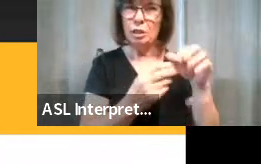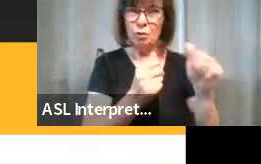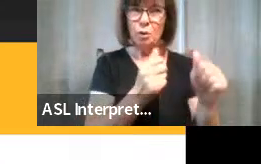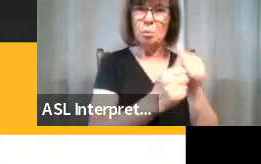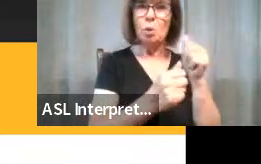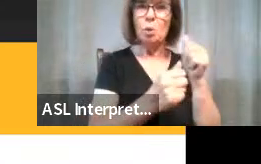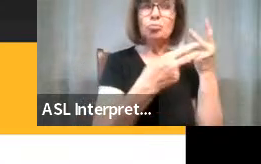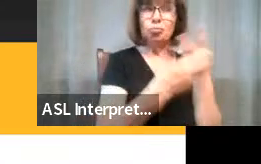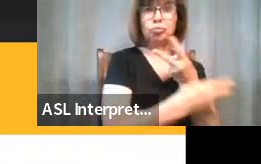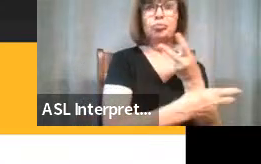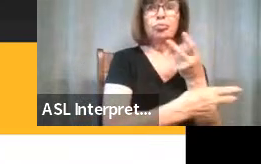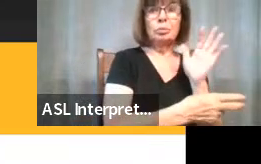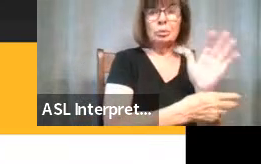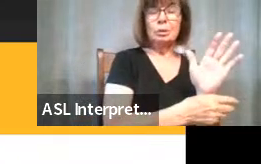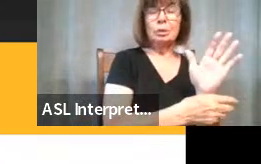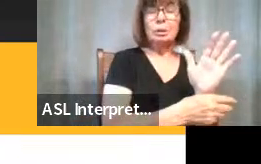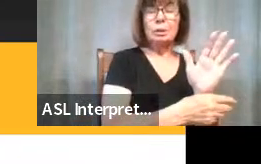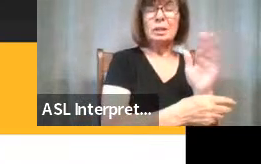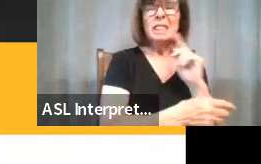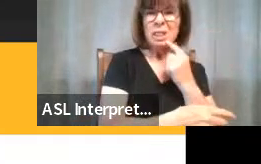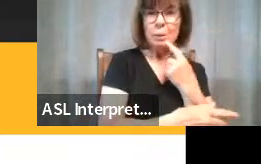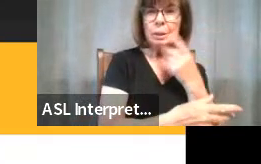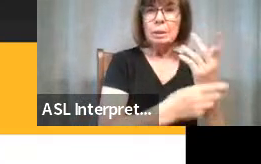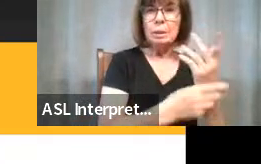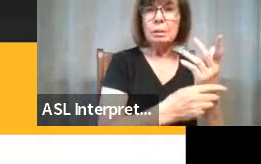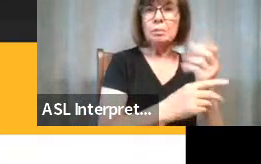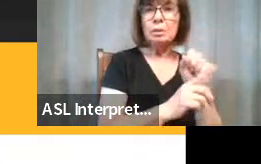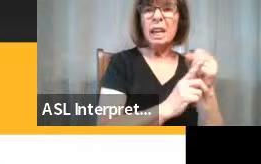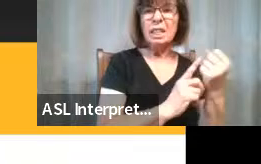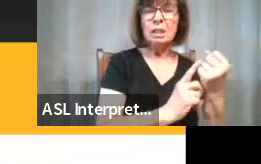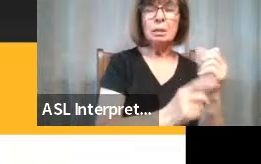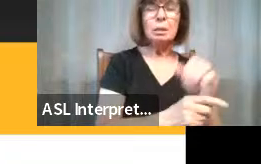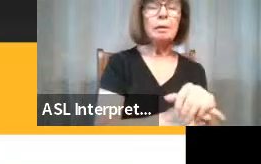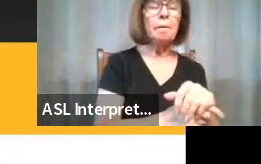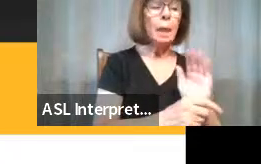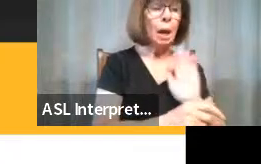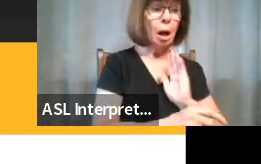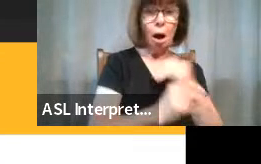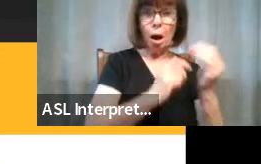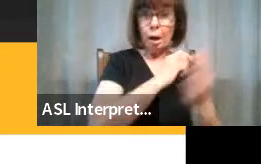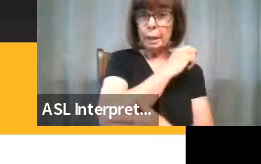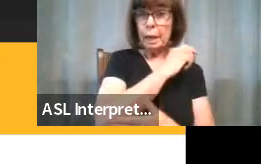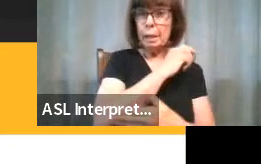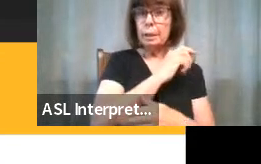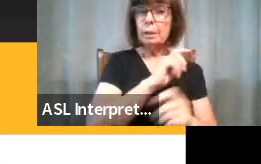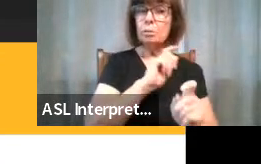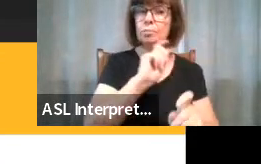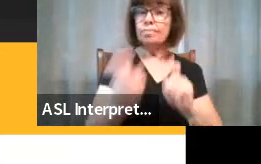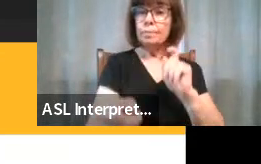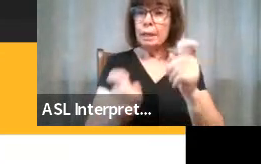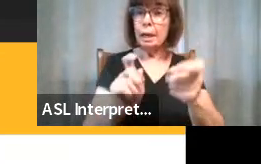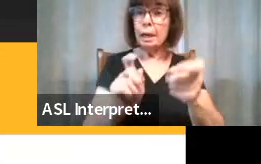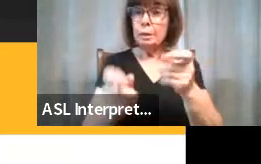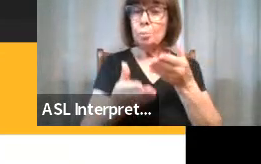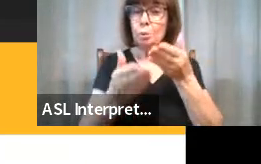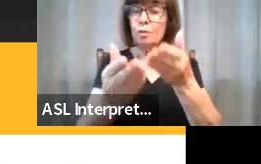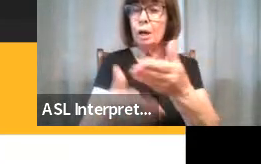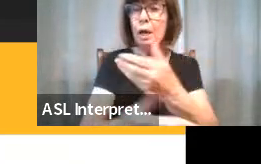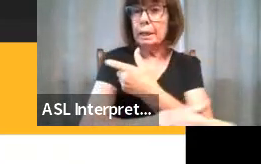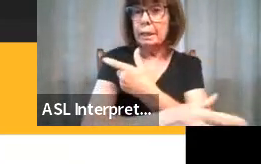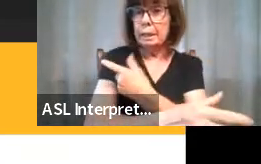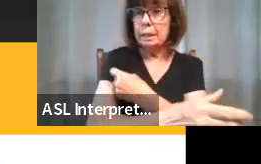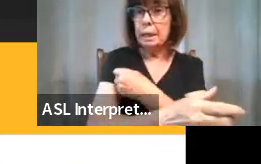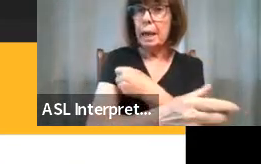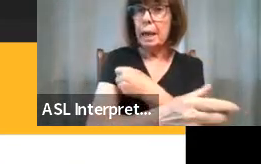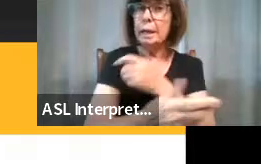cases. And then our county is allocating, providing vaccine and helping with vaccine